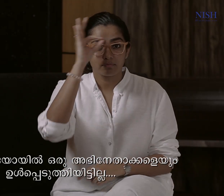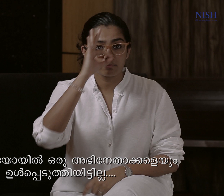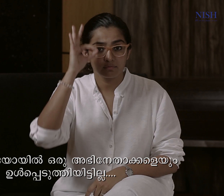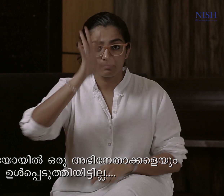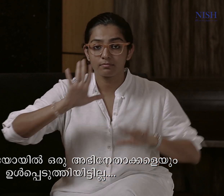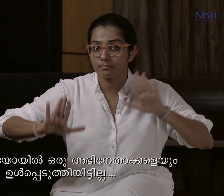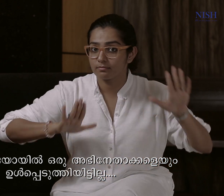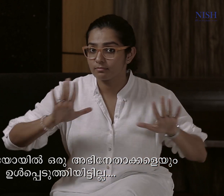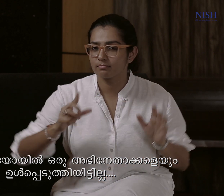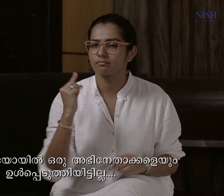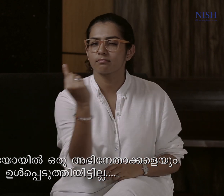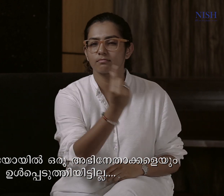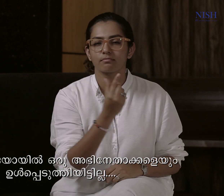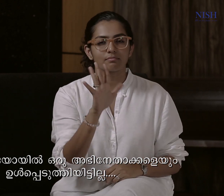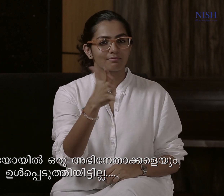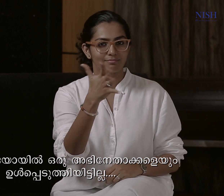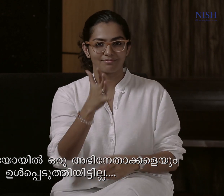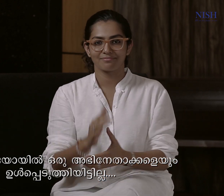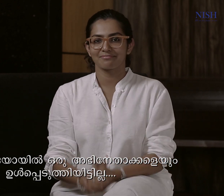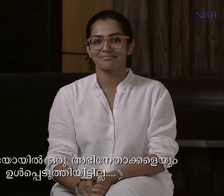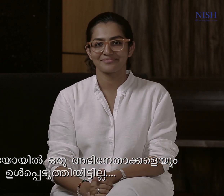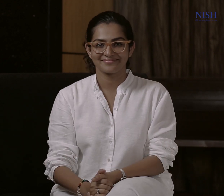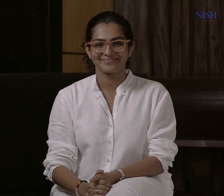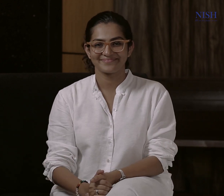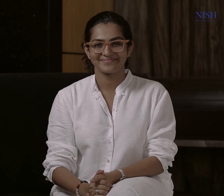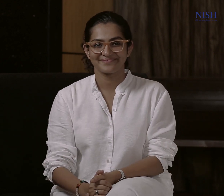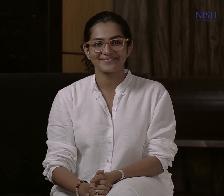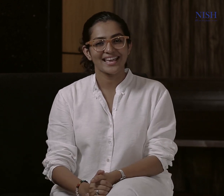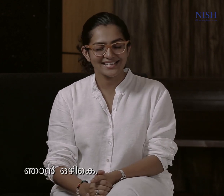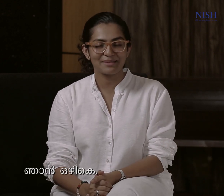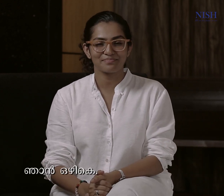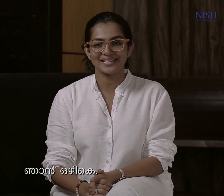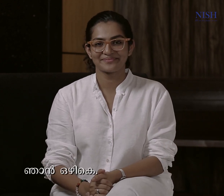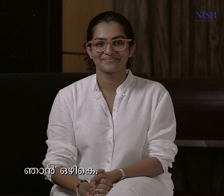Except me.